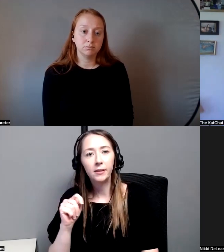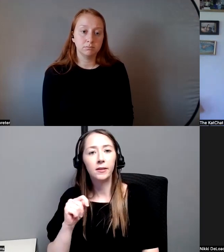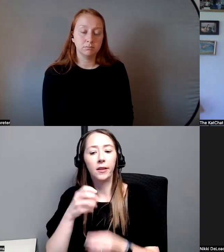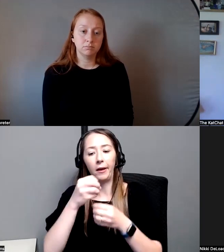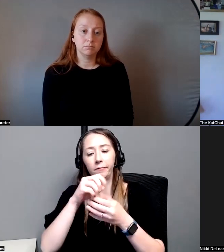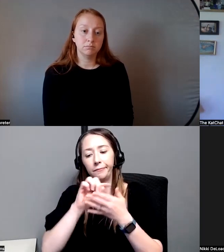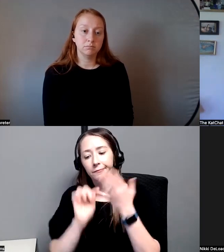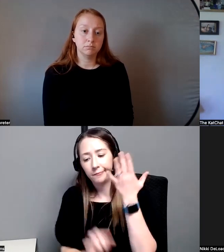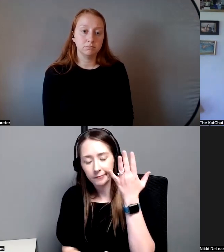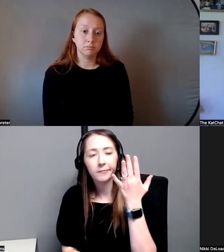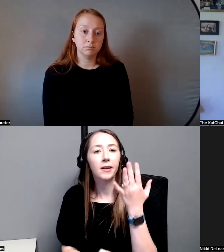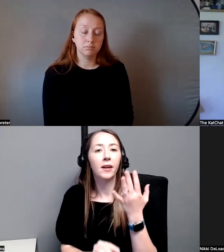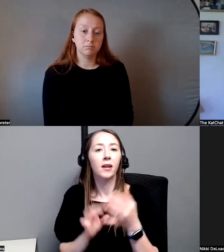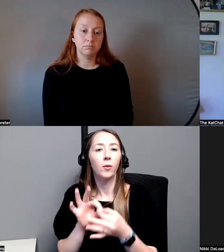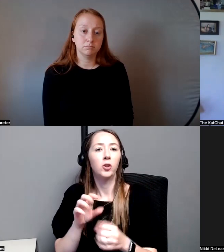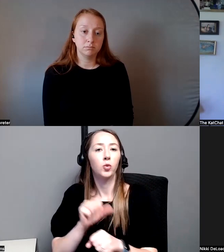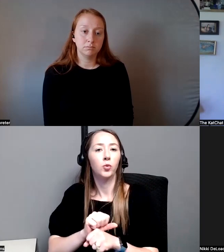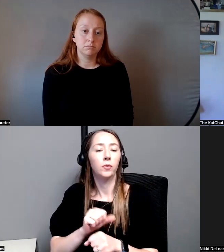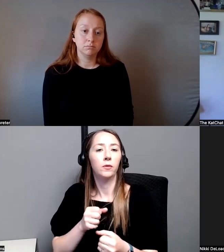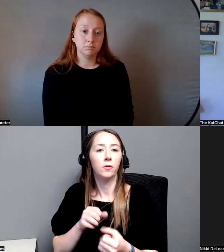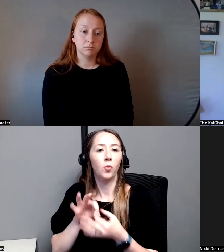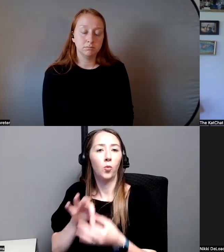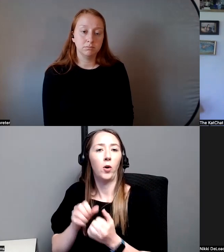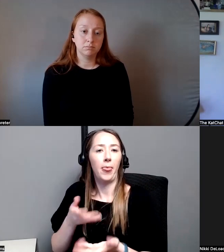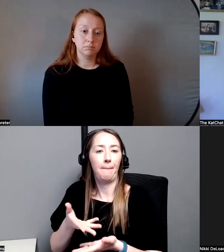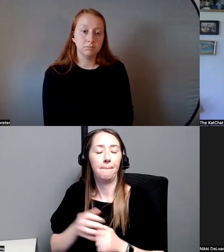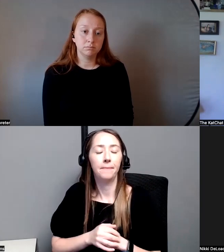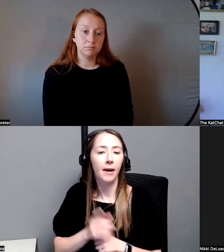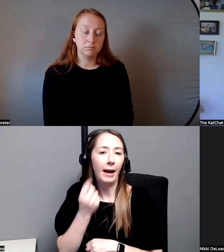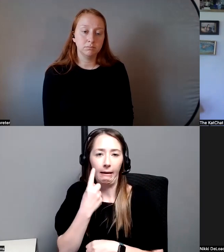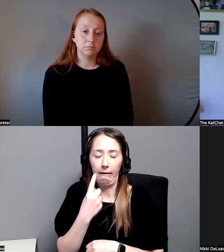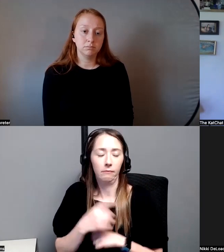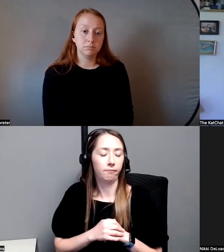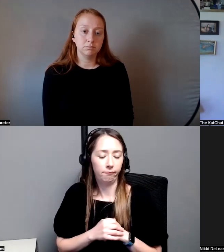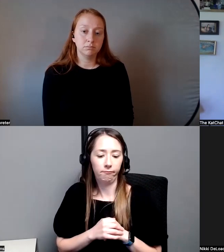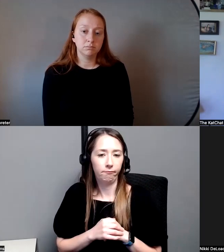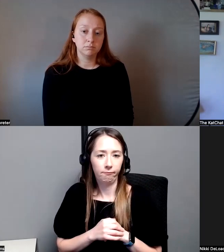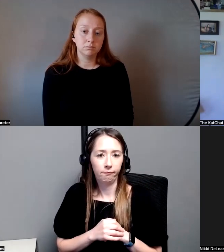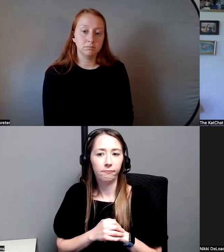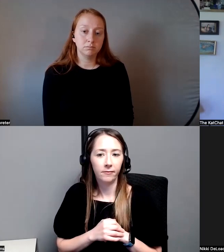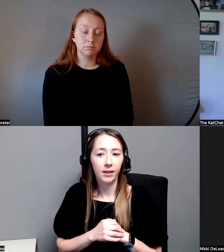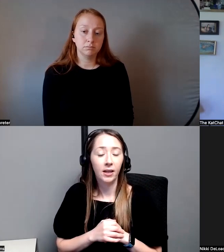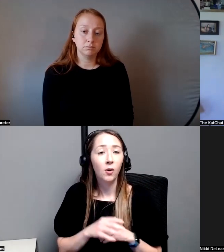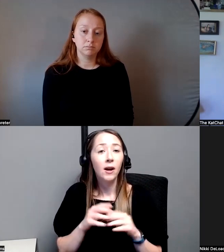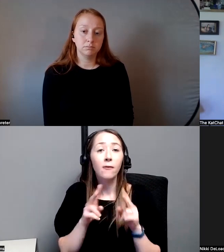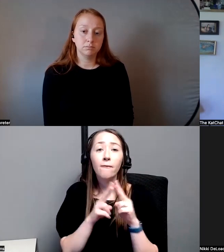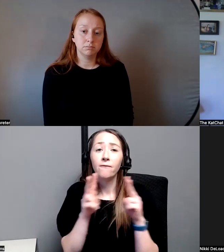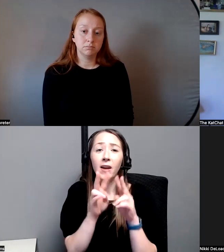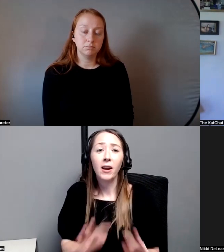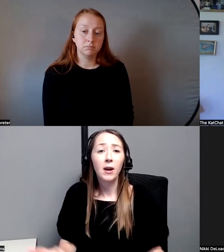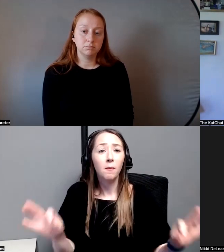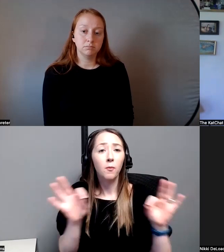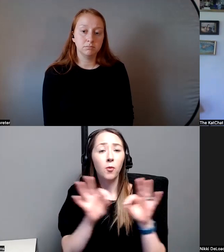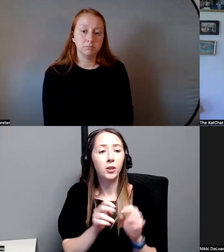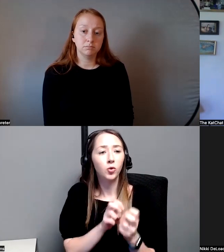of things. And so I get it. And it was really important to me to really